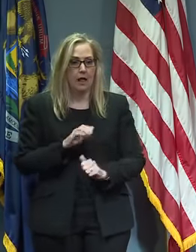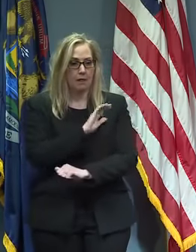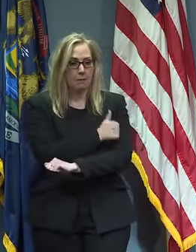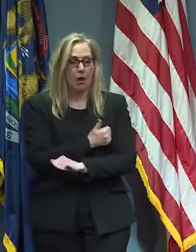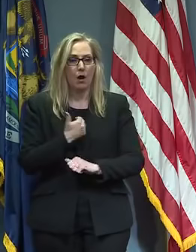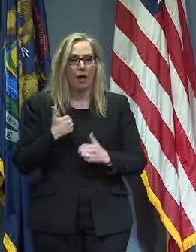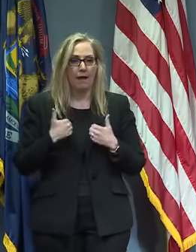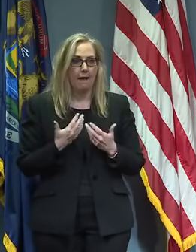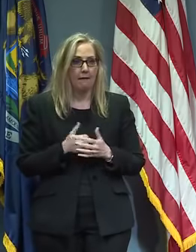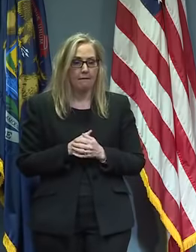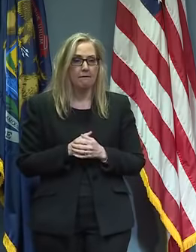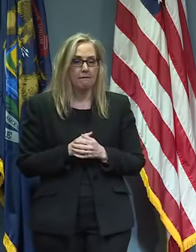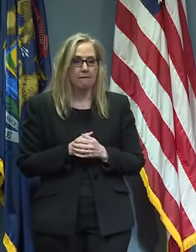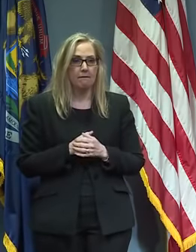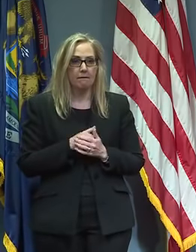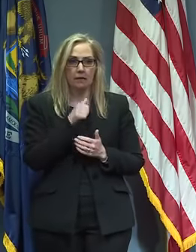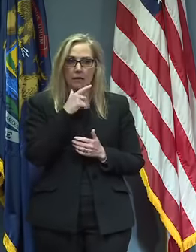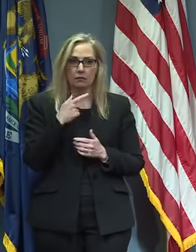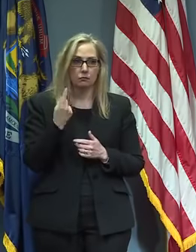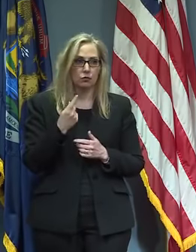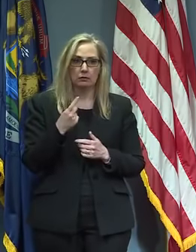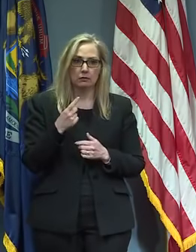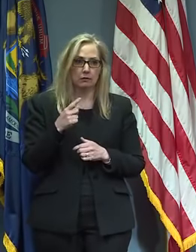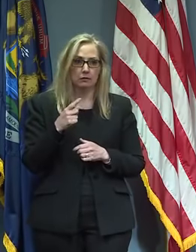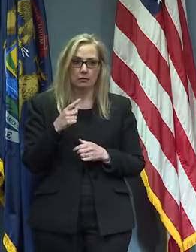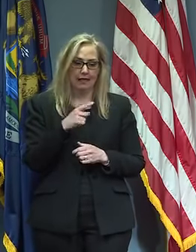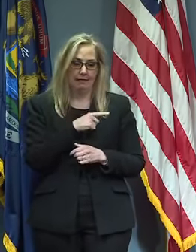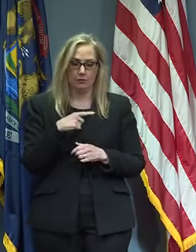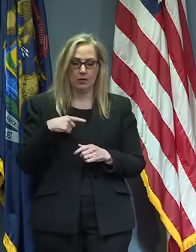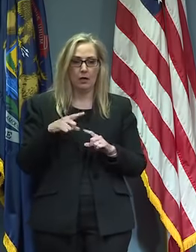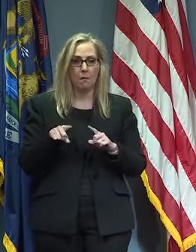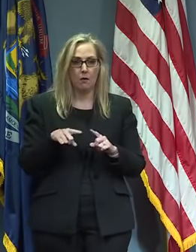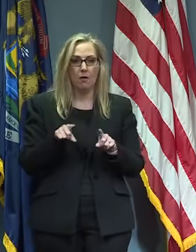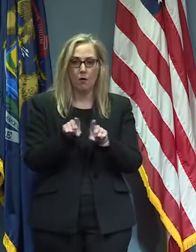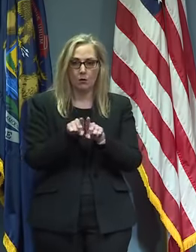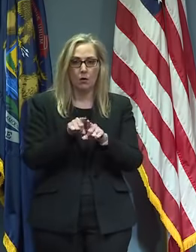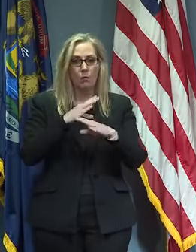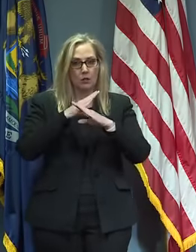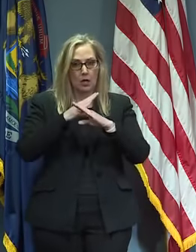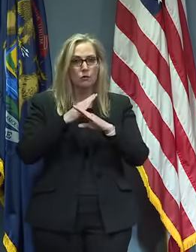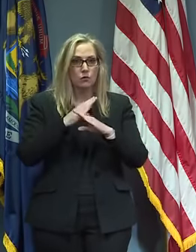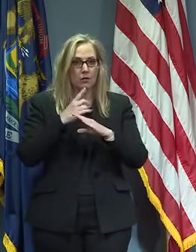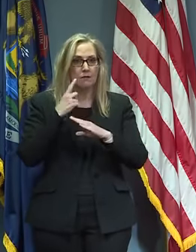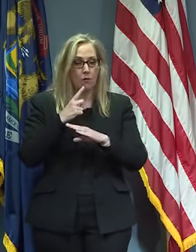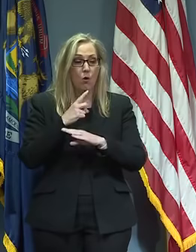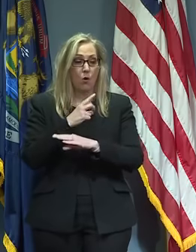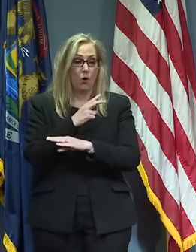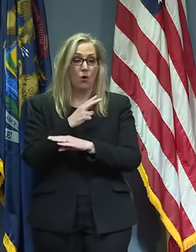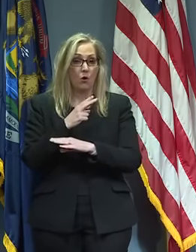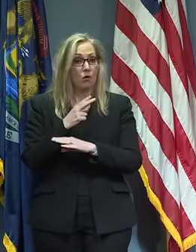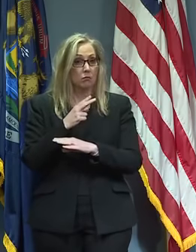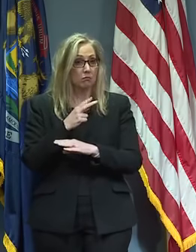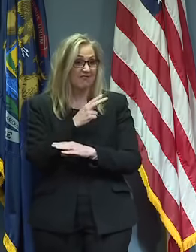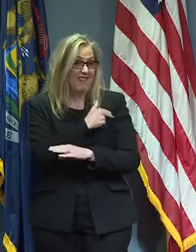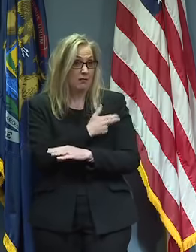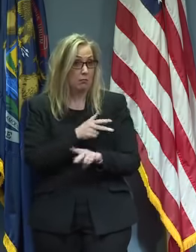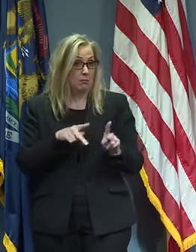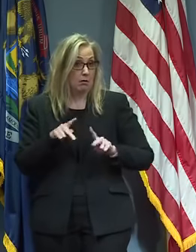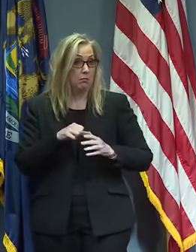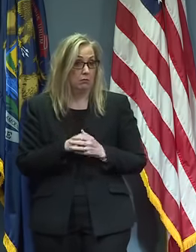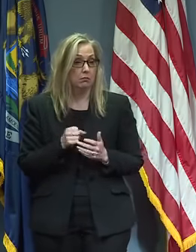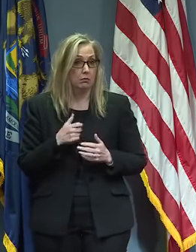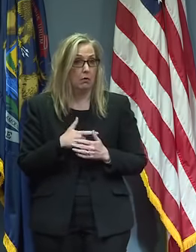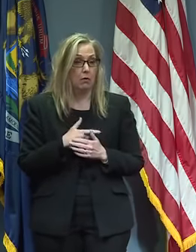not depend on an extension from the legislature, but the protections for our healthcare workers do. And so it's better for